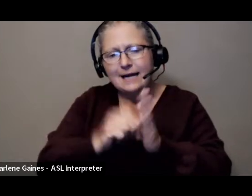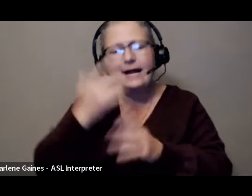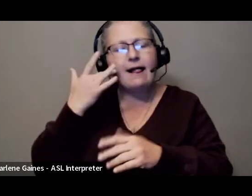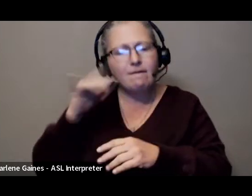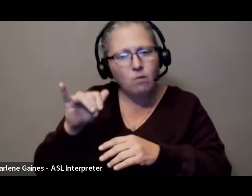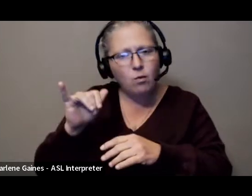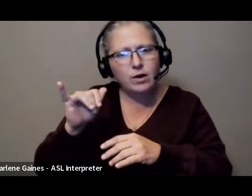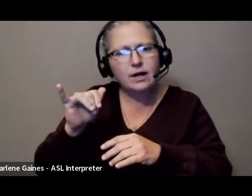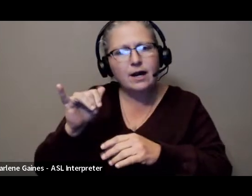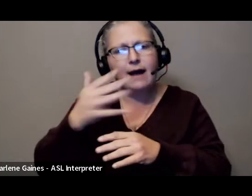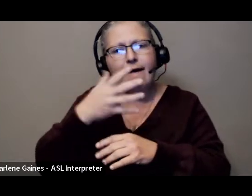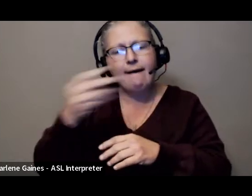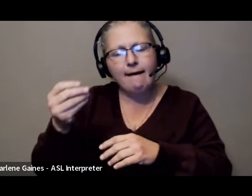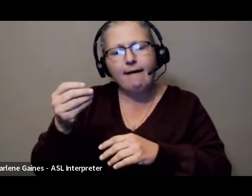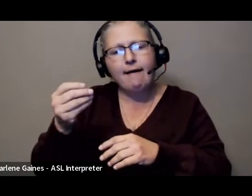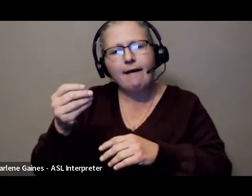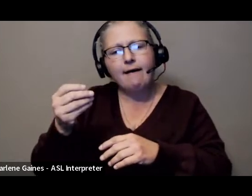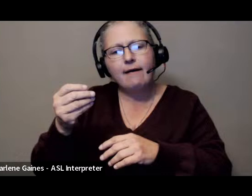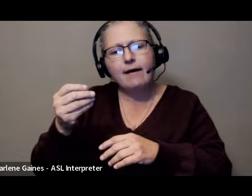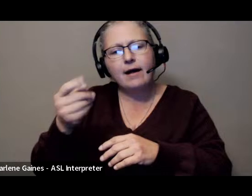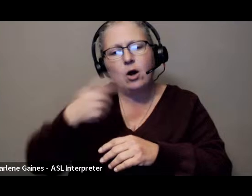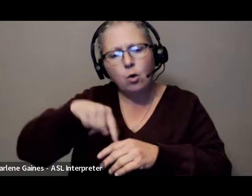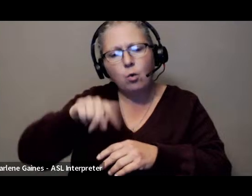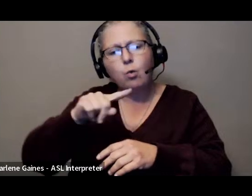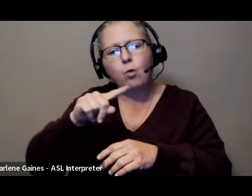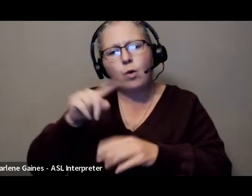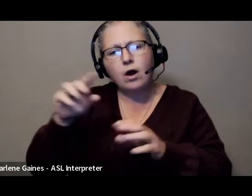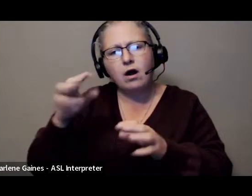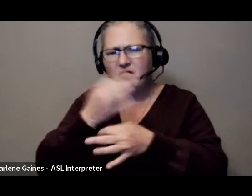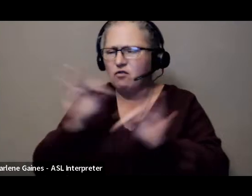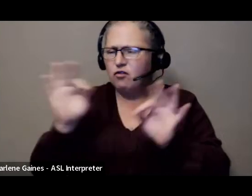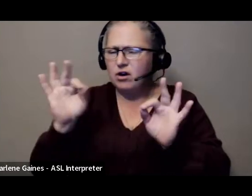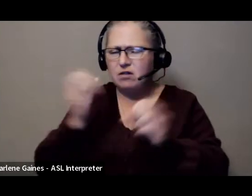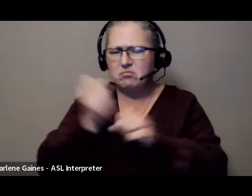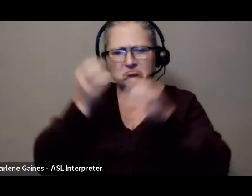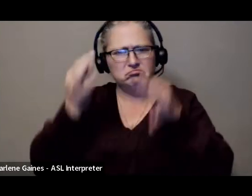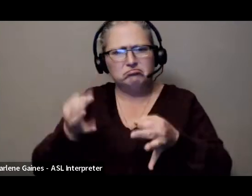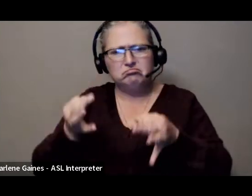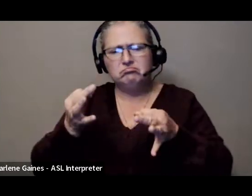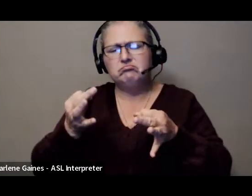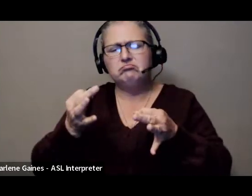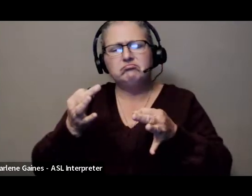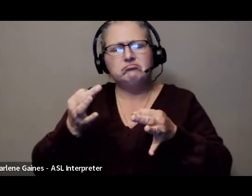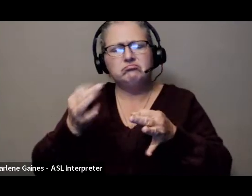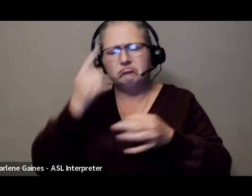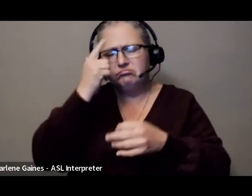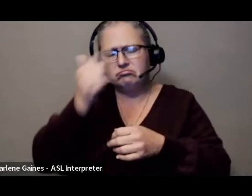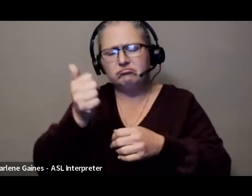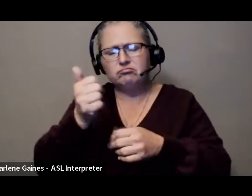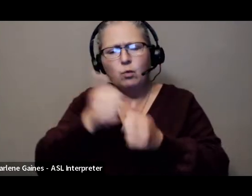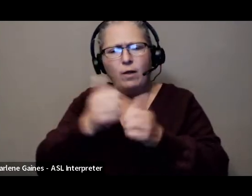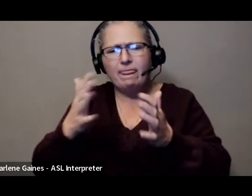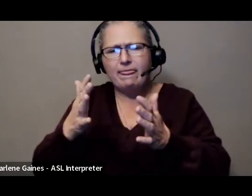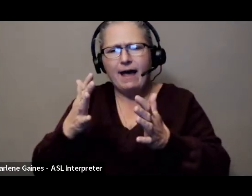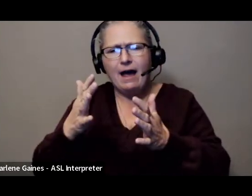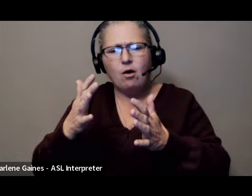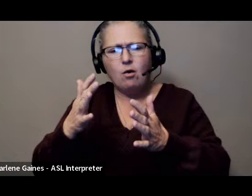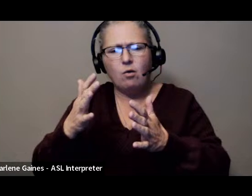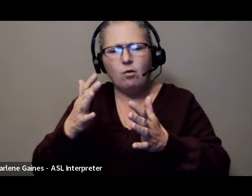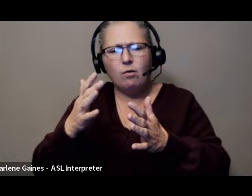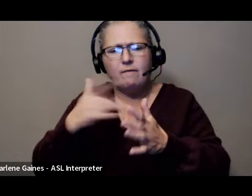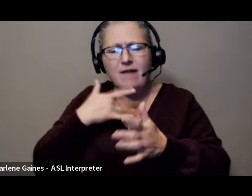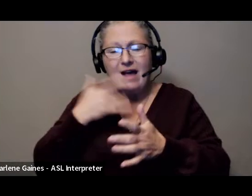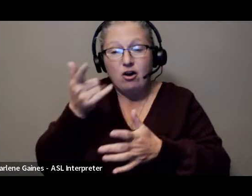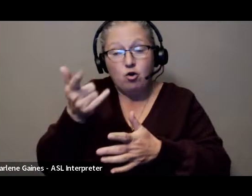California. And we do so freely and without reservation. And if the reasons that preclude